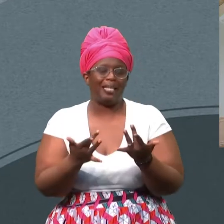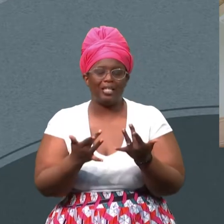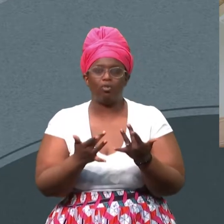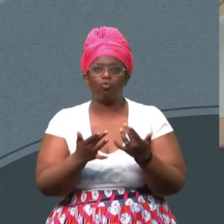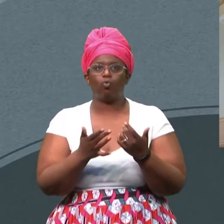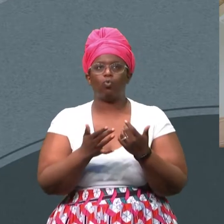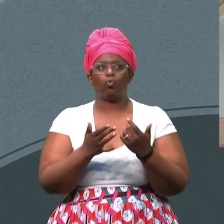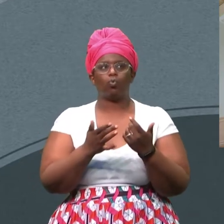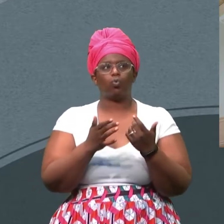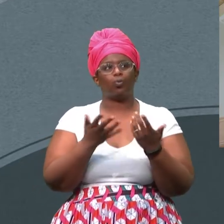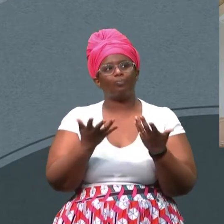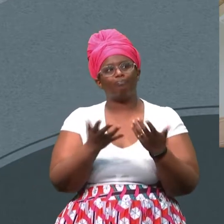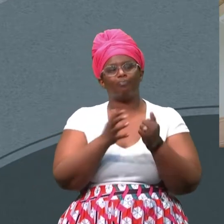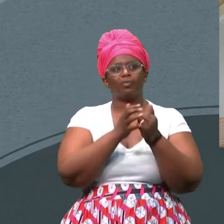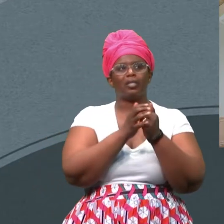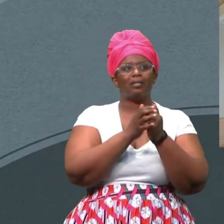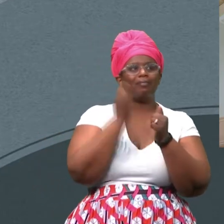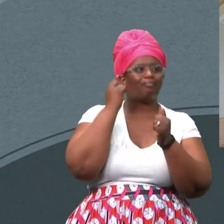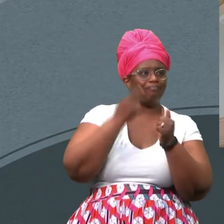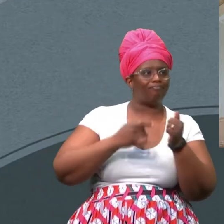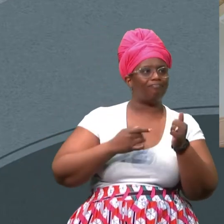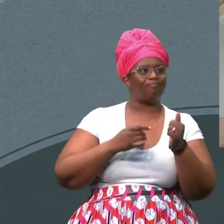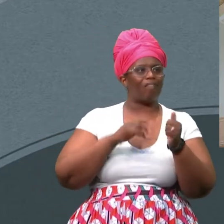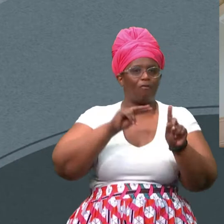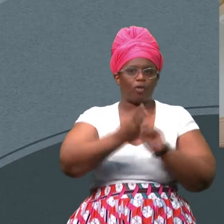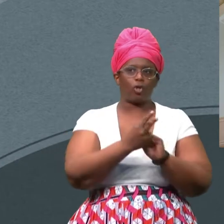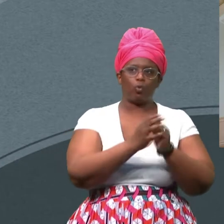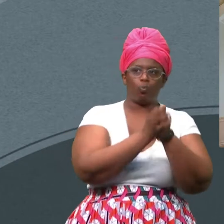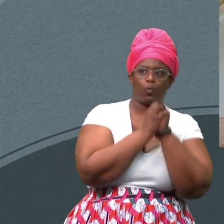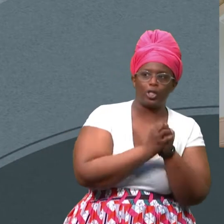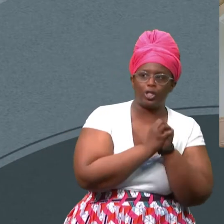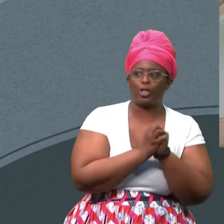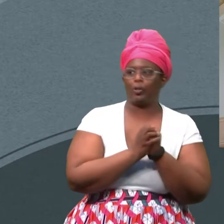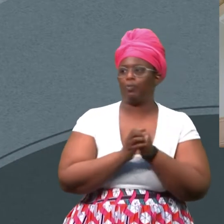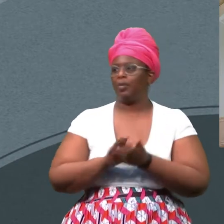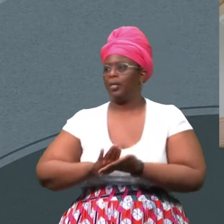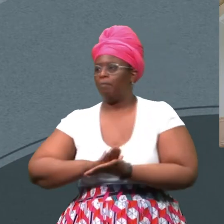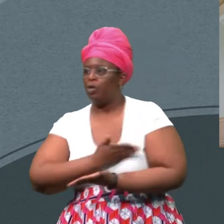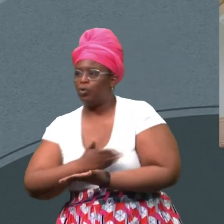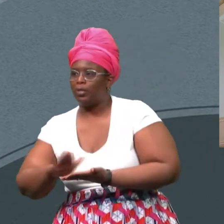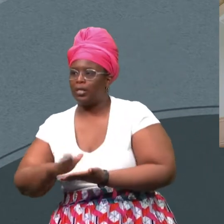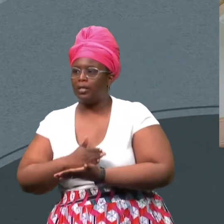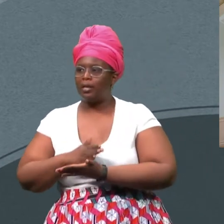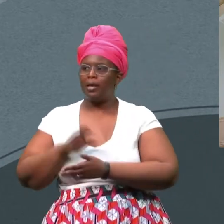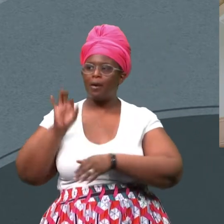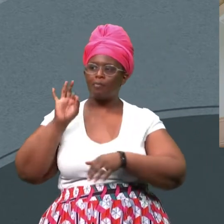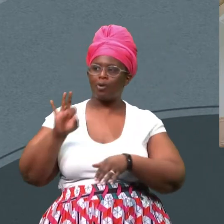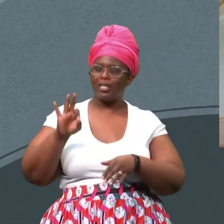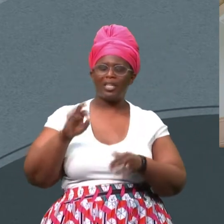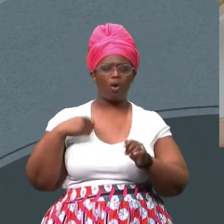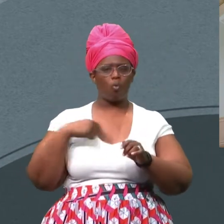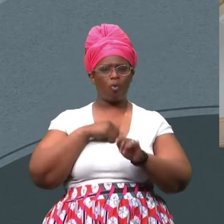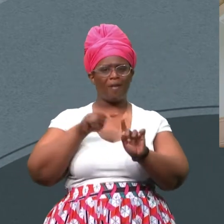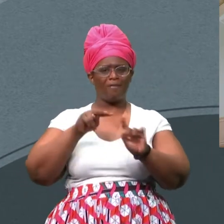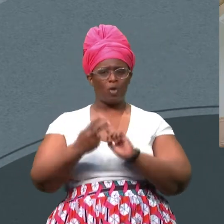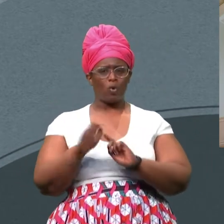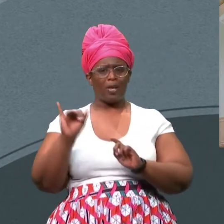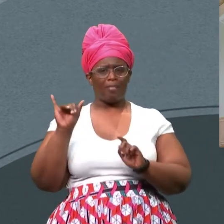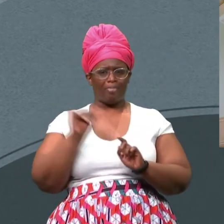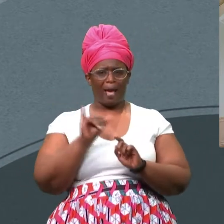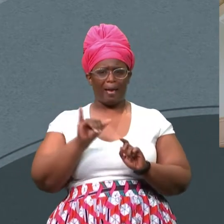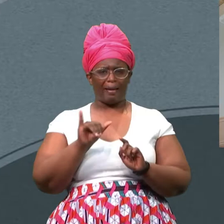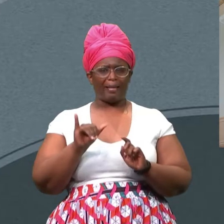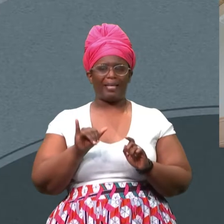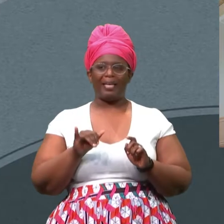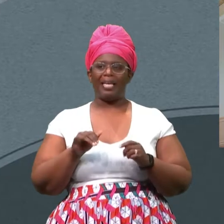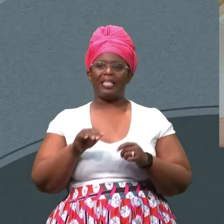worship, to treat music, in some regards, even to treat preaching, almost like it is a form of